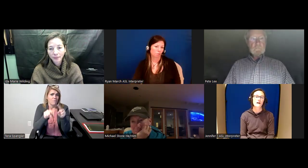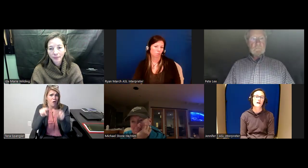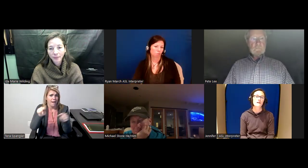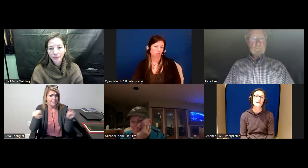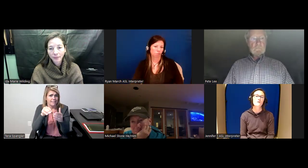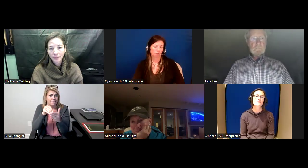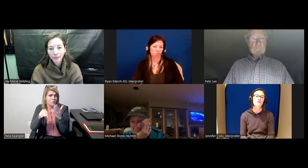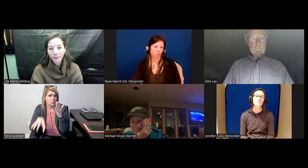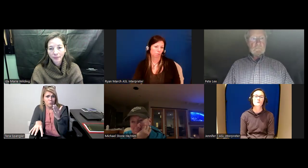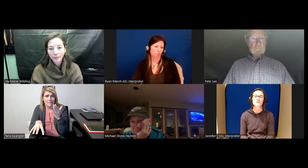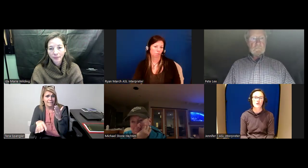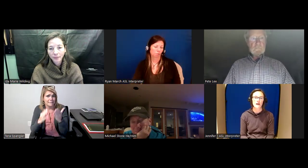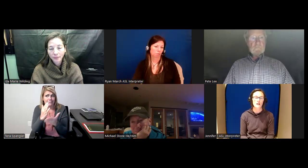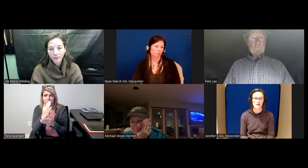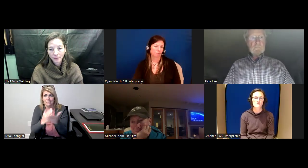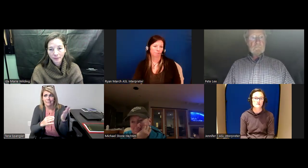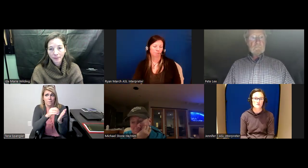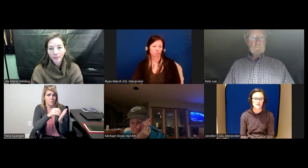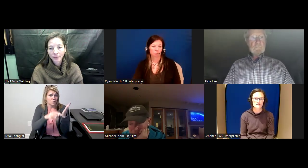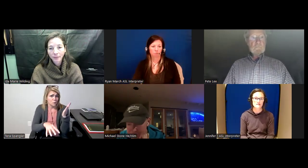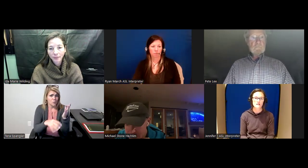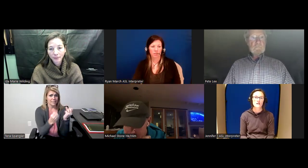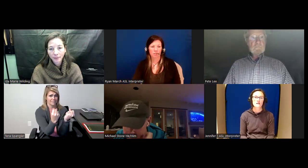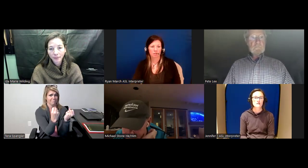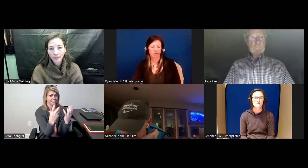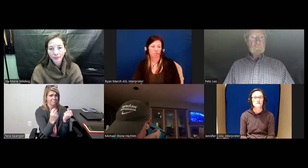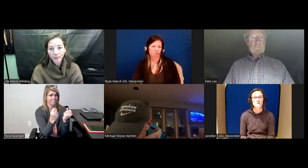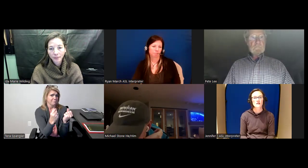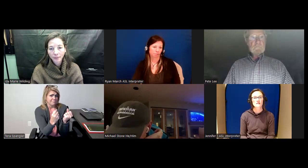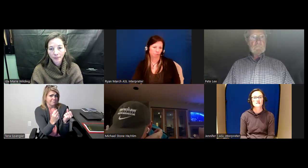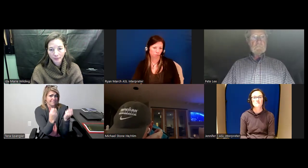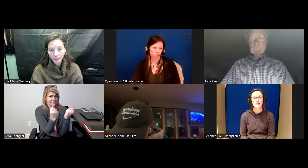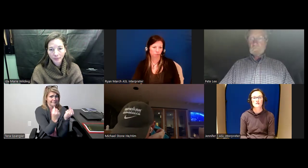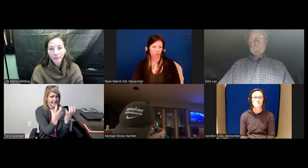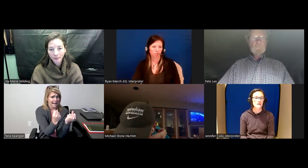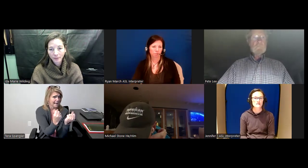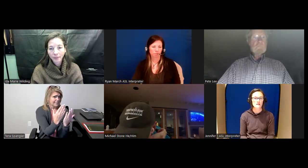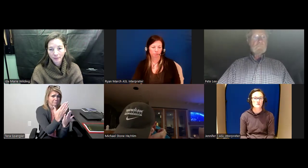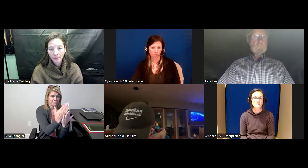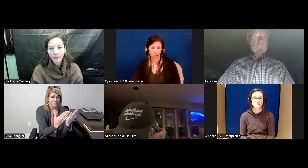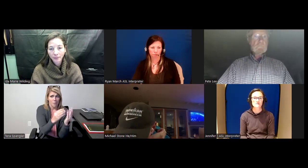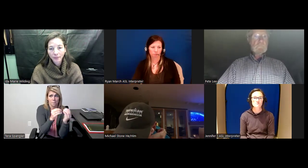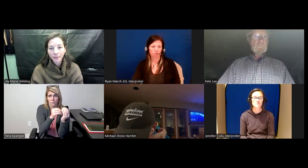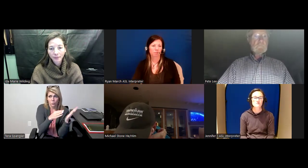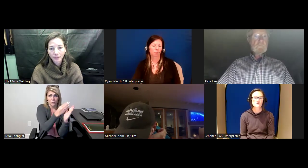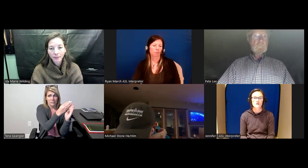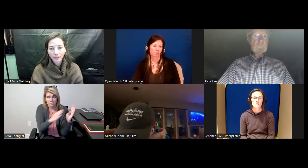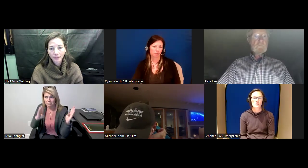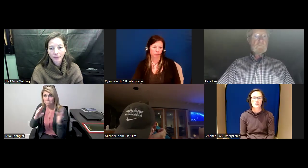And now, they could work with a variety of students. Some students might be ASL users.